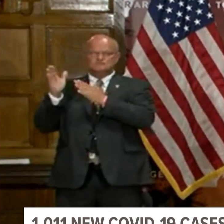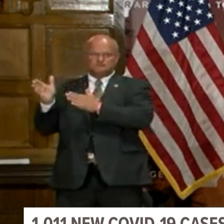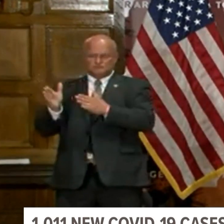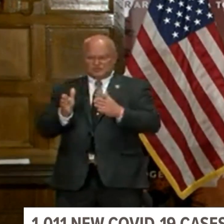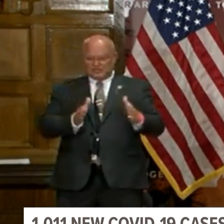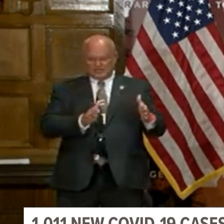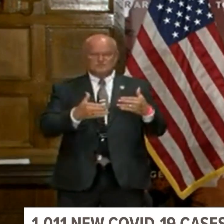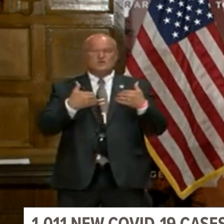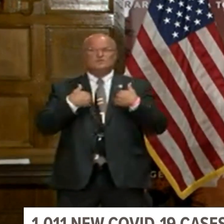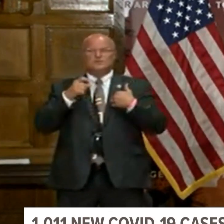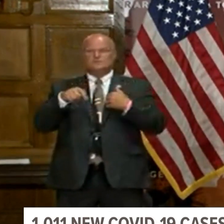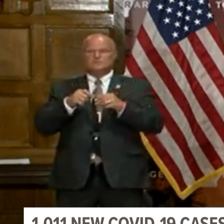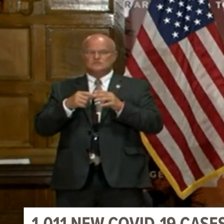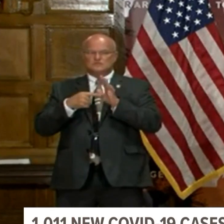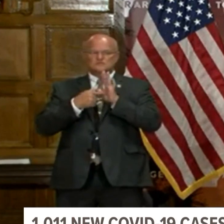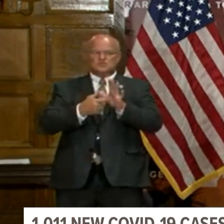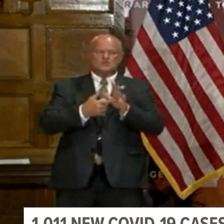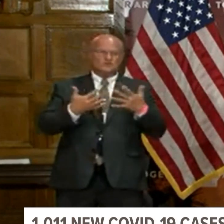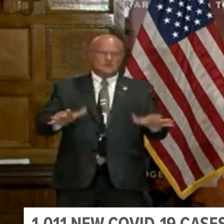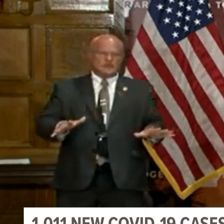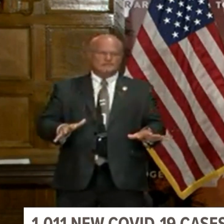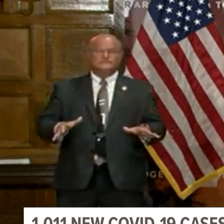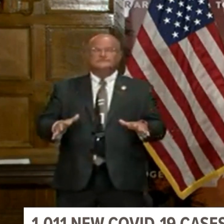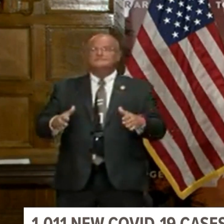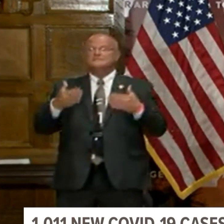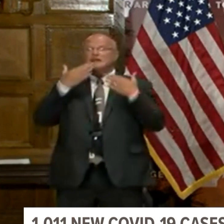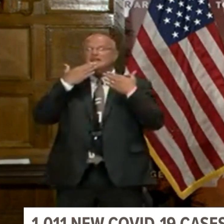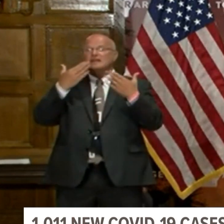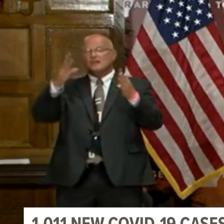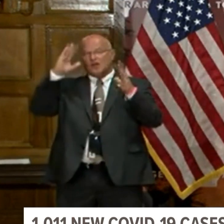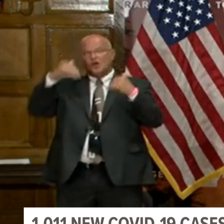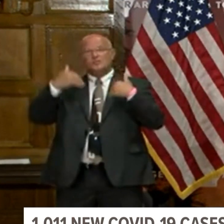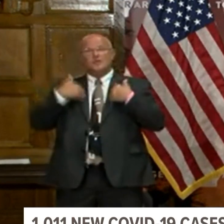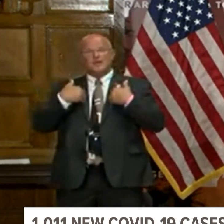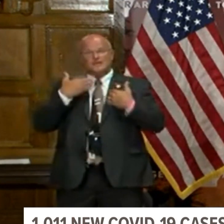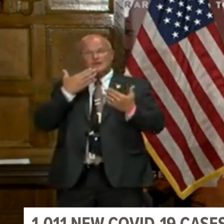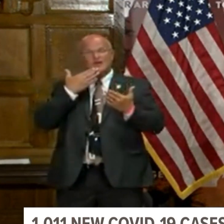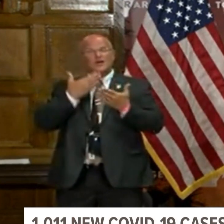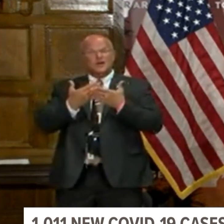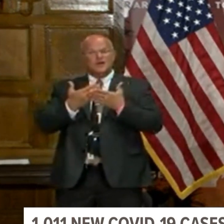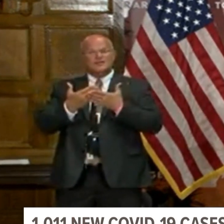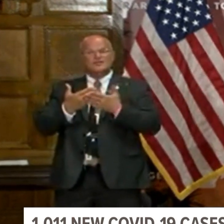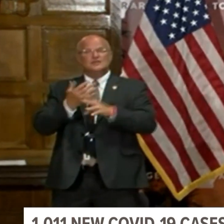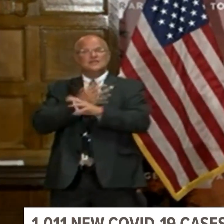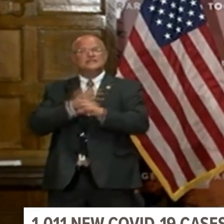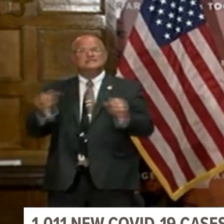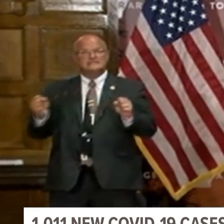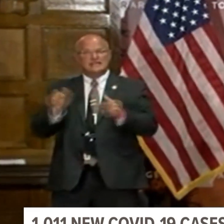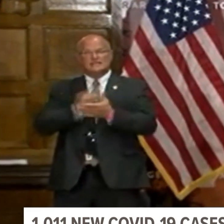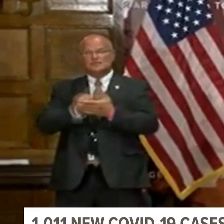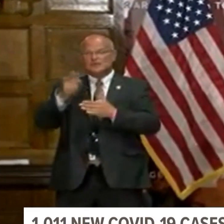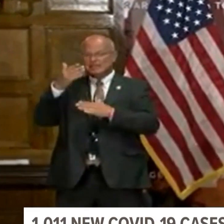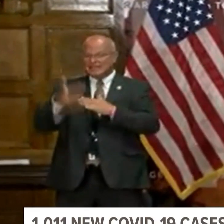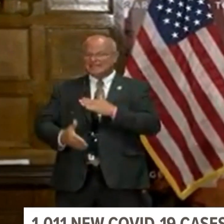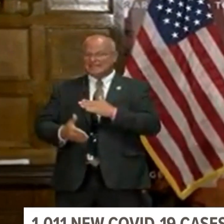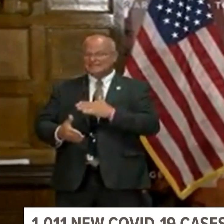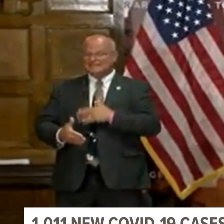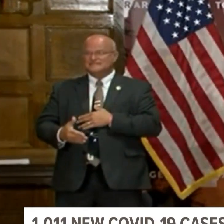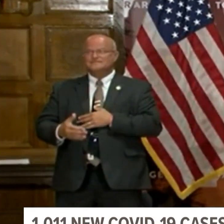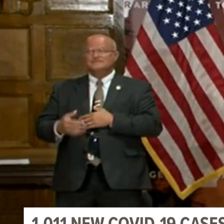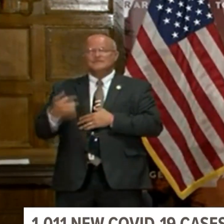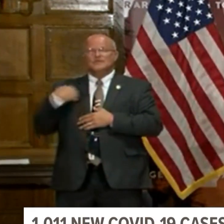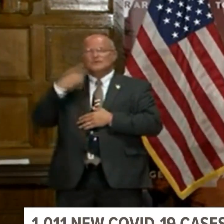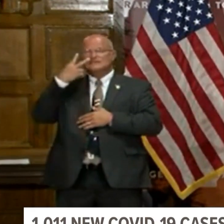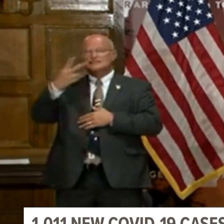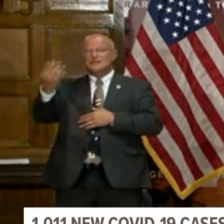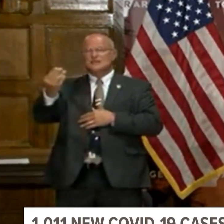to refer you to. With that, thank you. I hope you all have a good and a safe weekend, and